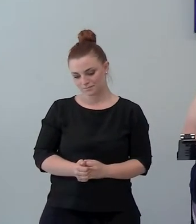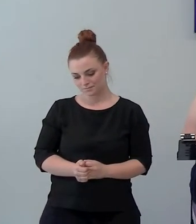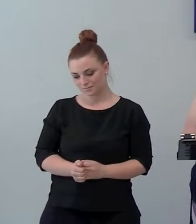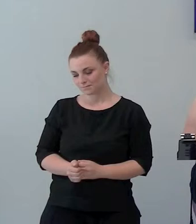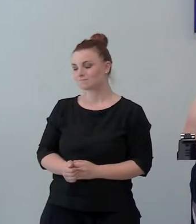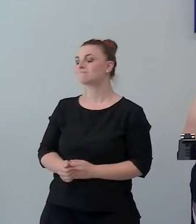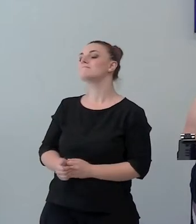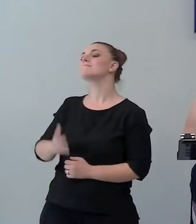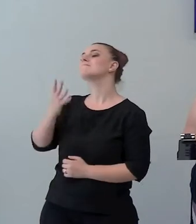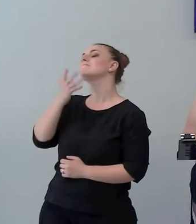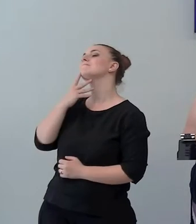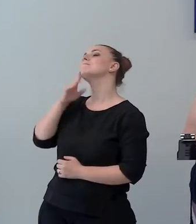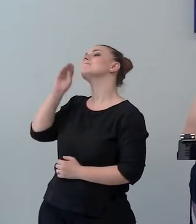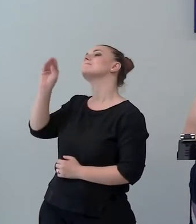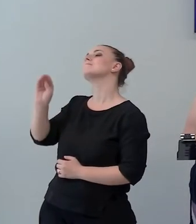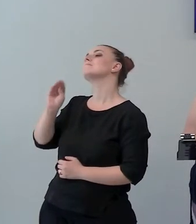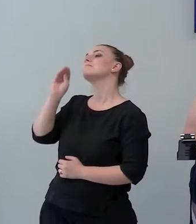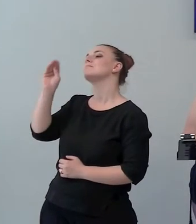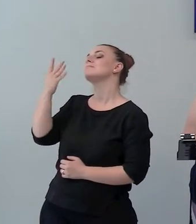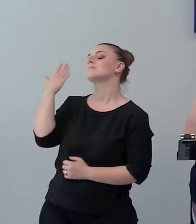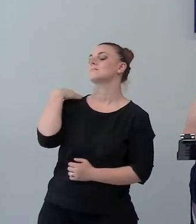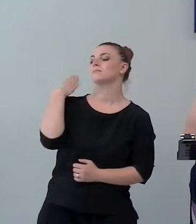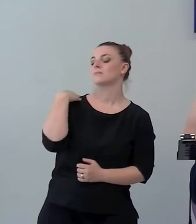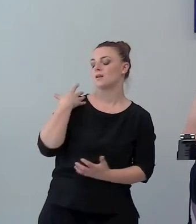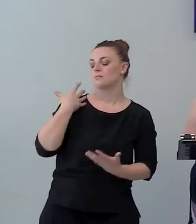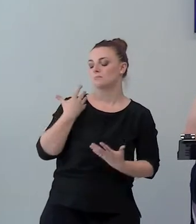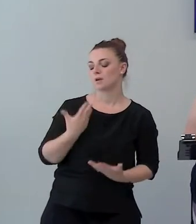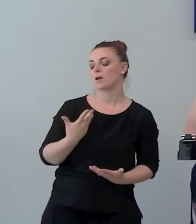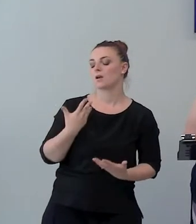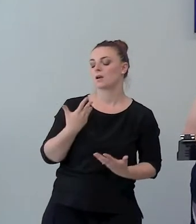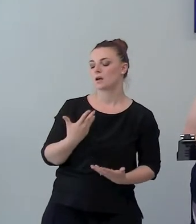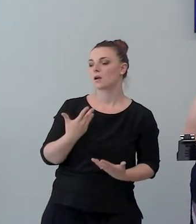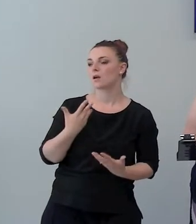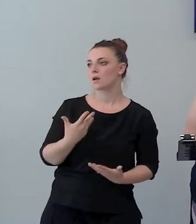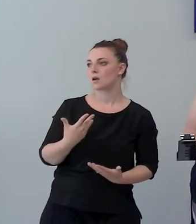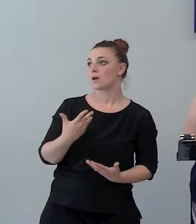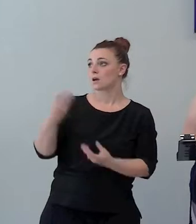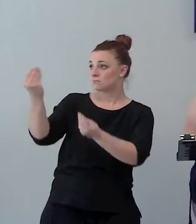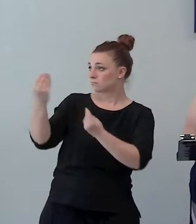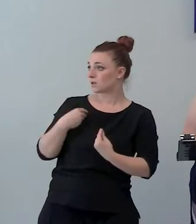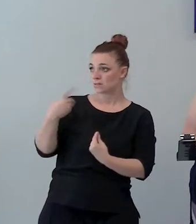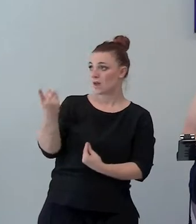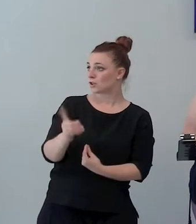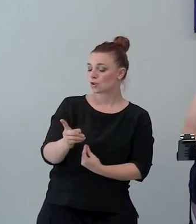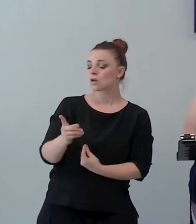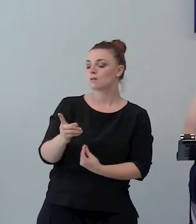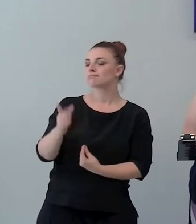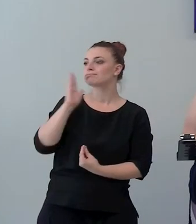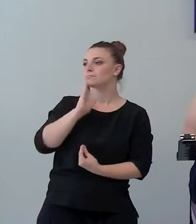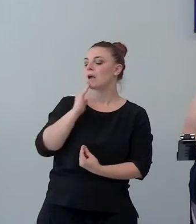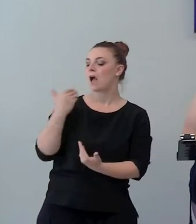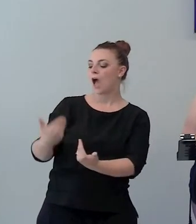Ti chiedo di togliere i pesi che portiamo, che non sono da te. I ask you that